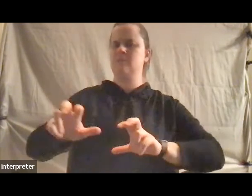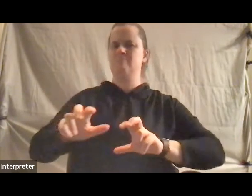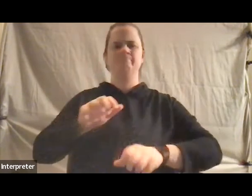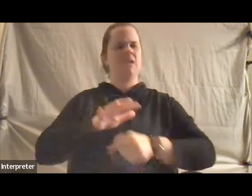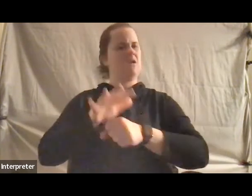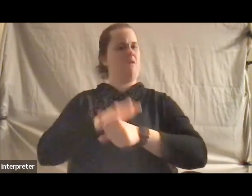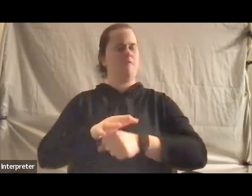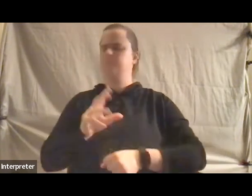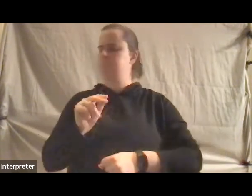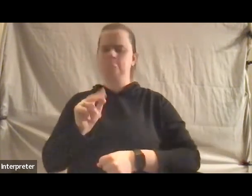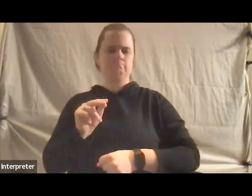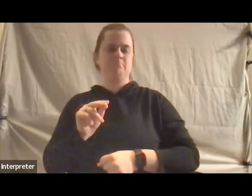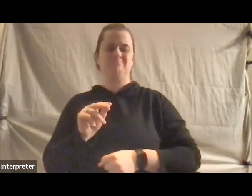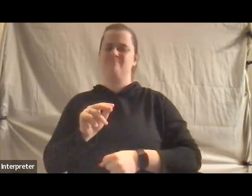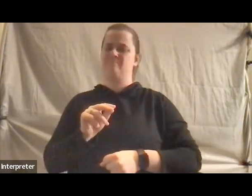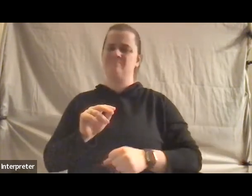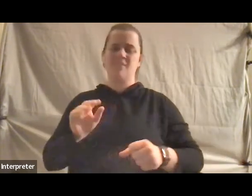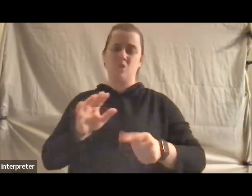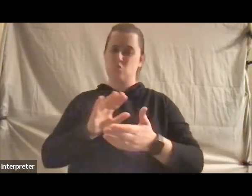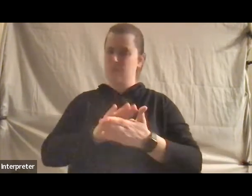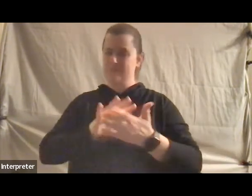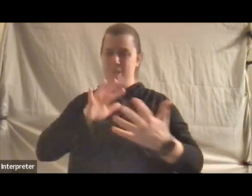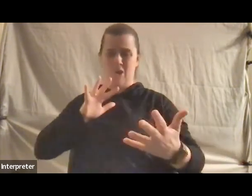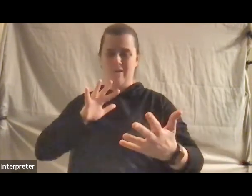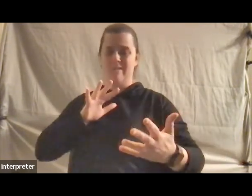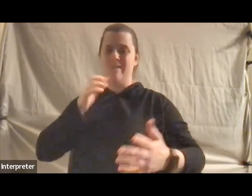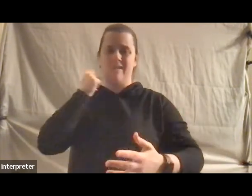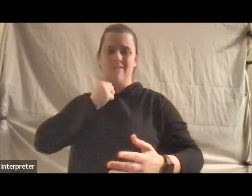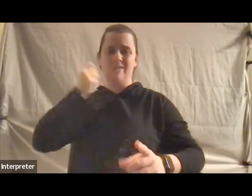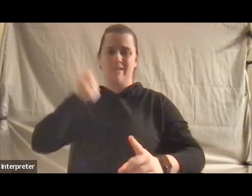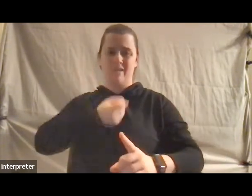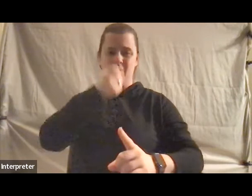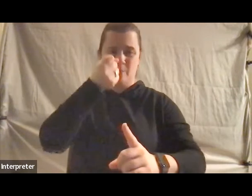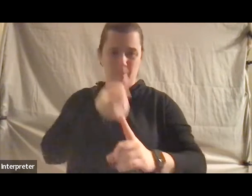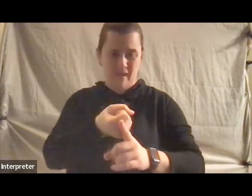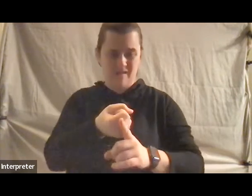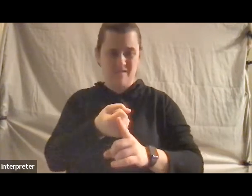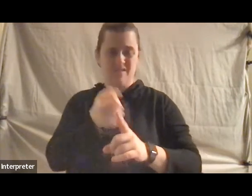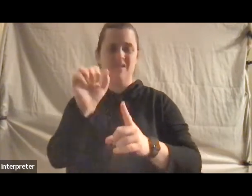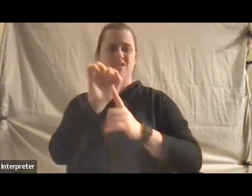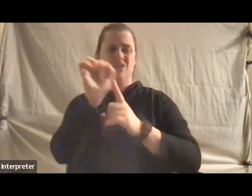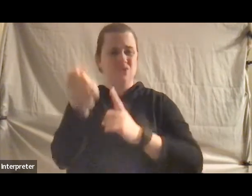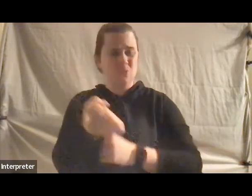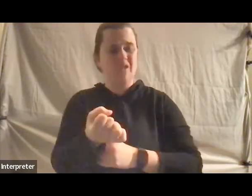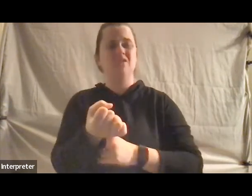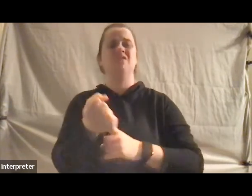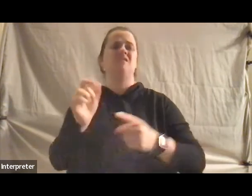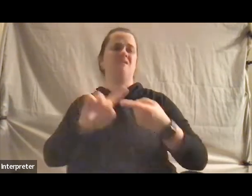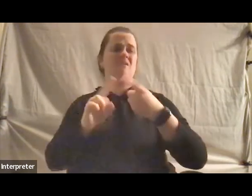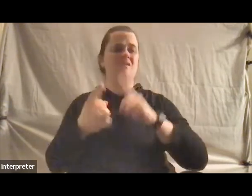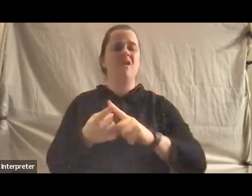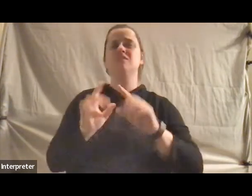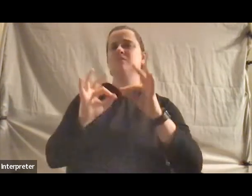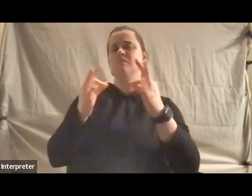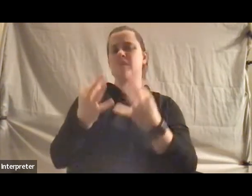fully transparent, the everyday impacts these conditions are already having on our friends, our families, and